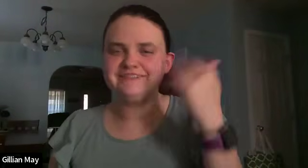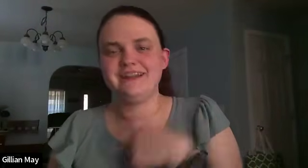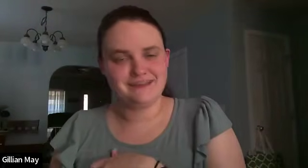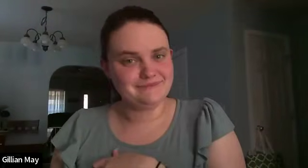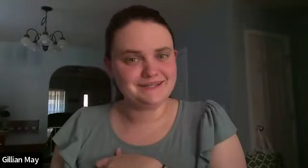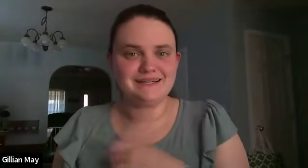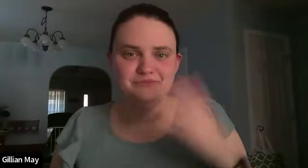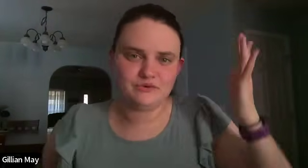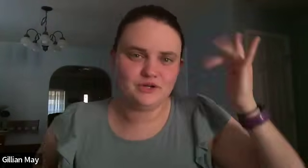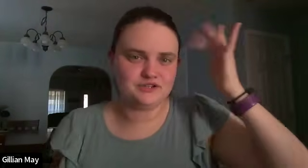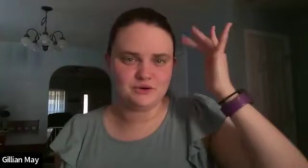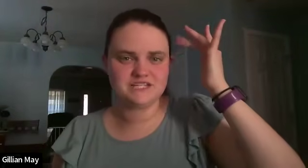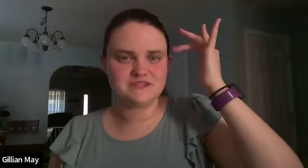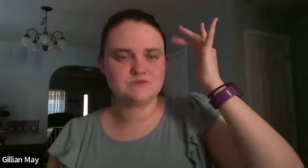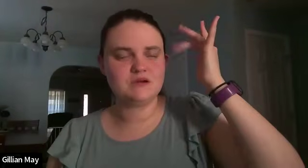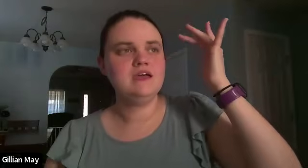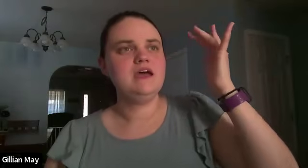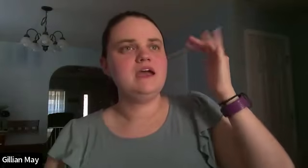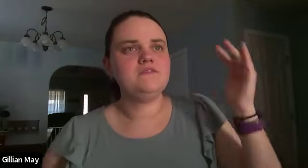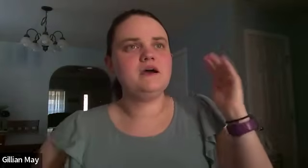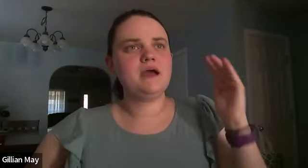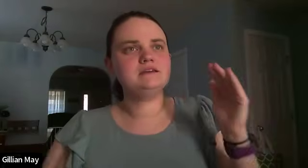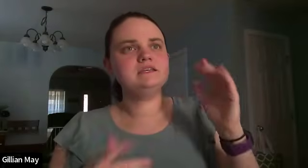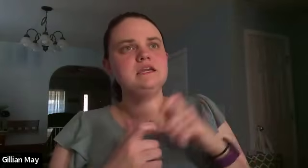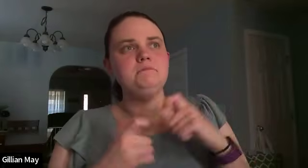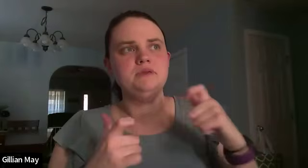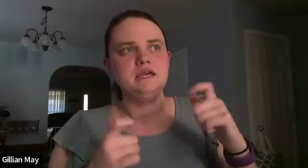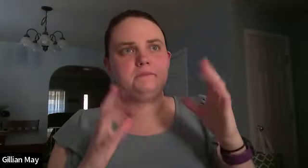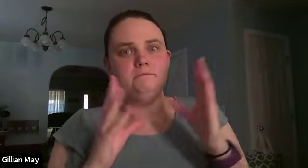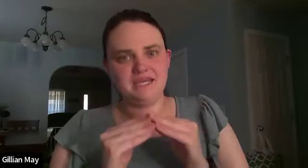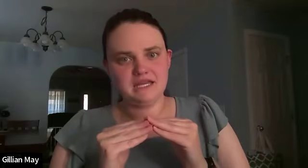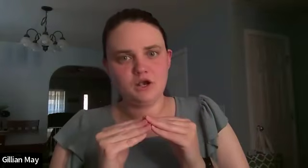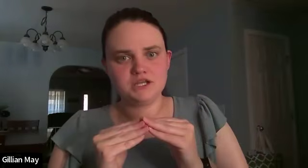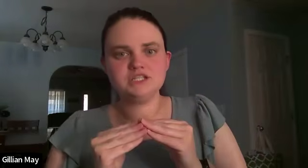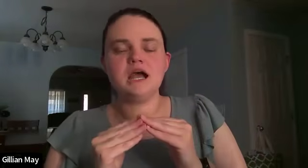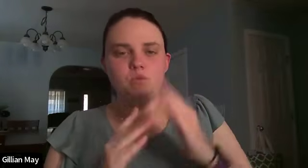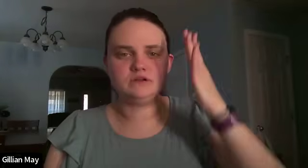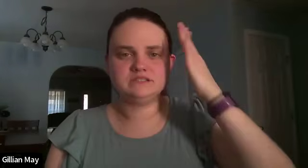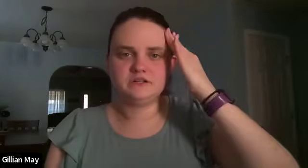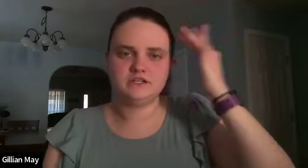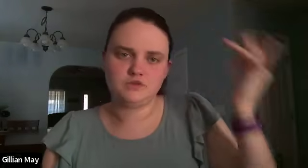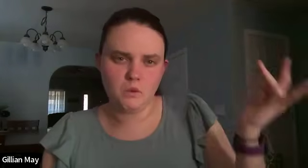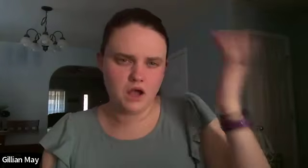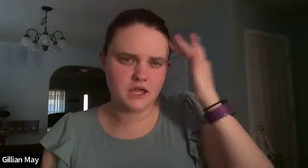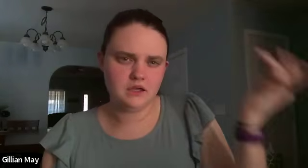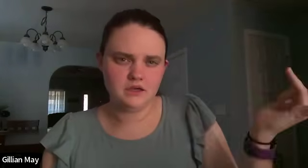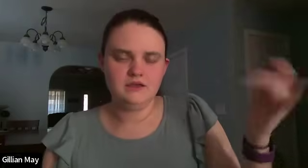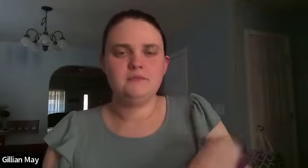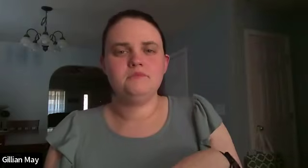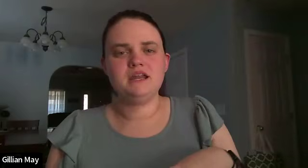often, and I can admit I'm real notorious for this one. If I'm asking in a big meeting a question, I will typically do the why. But if